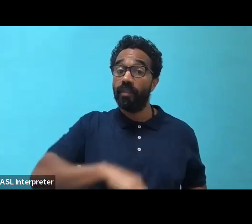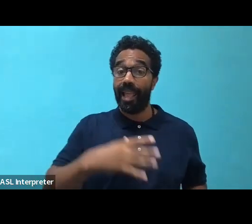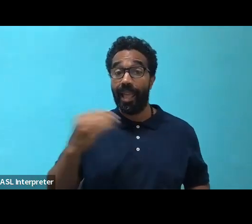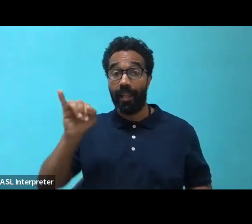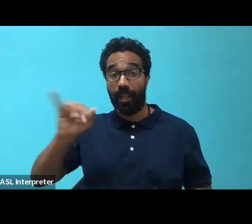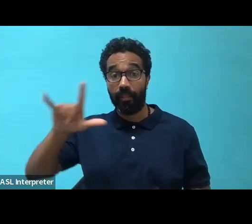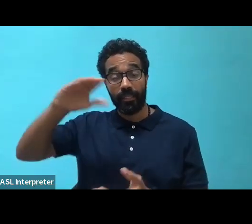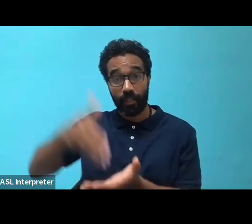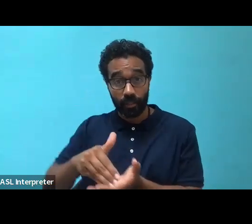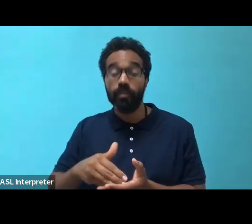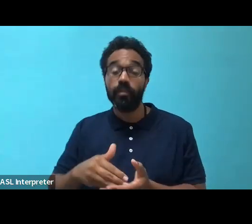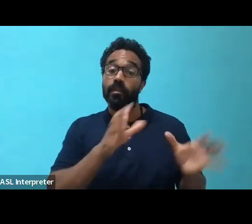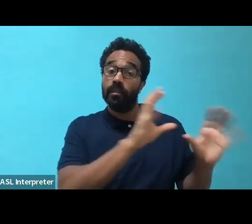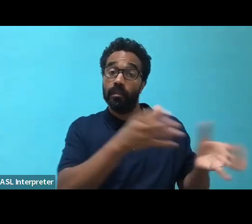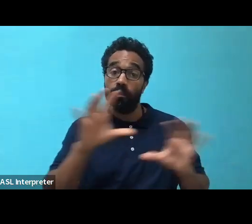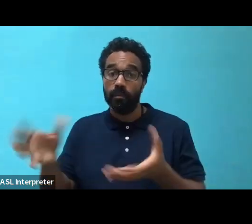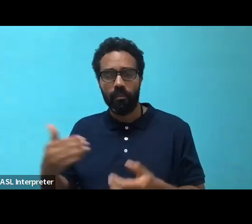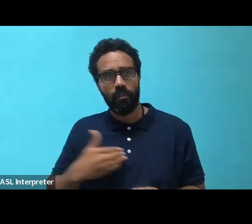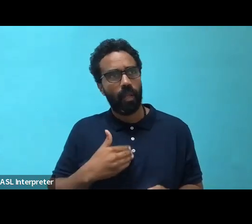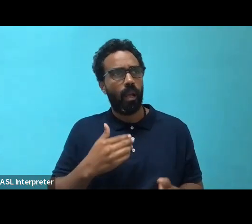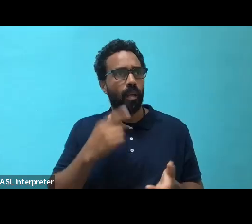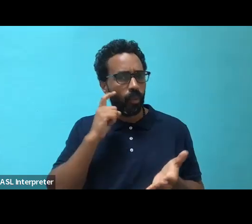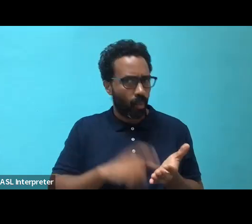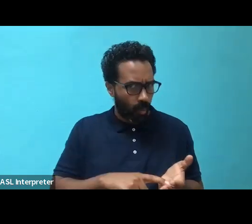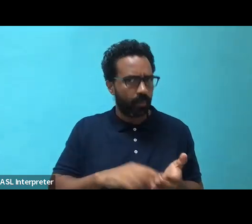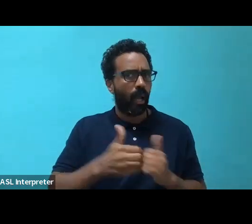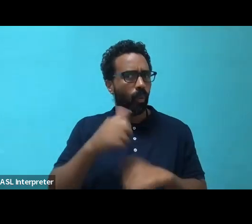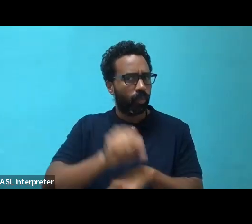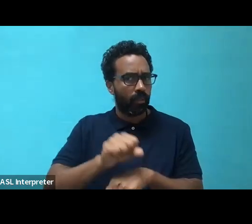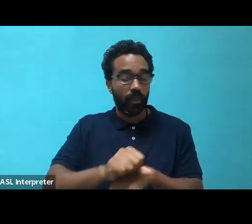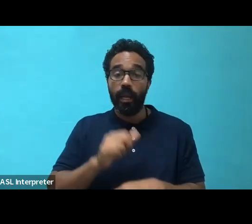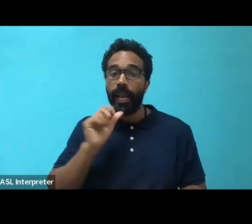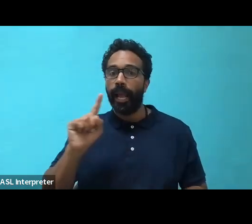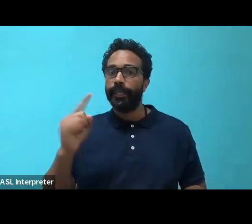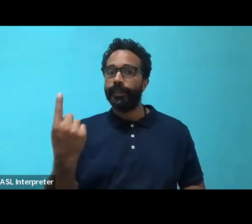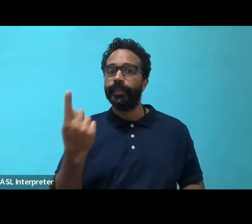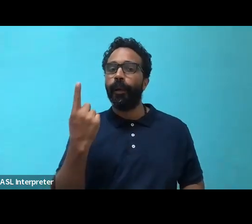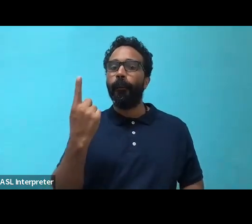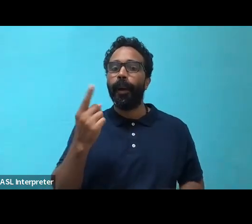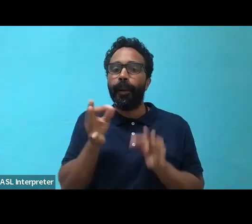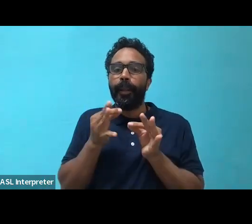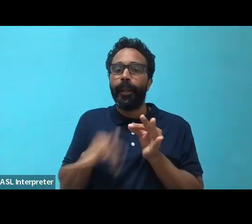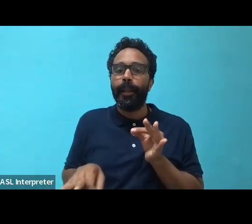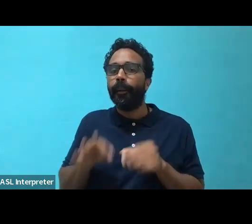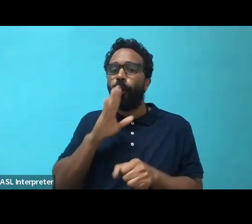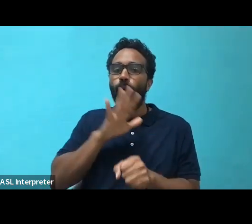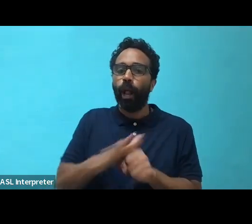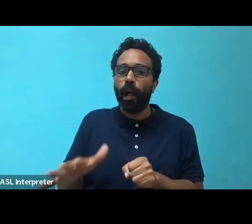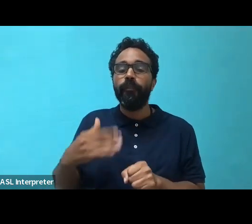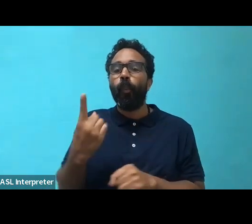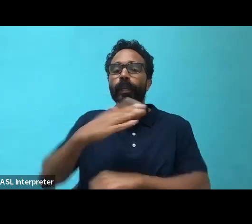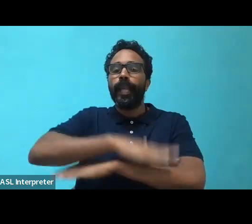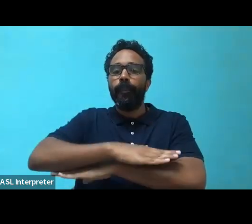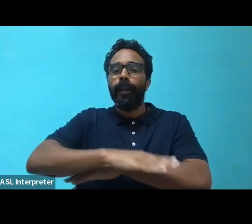any single one thing. It's not just an outreach table in an underserved community, or just having a DEI officer, or